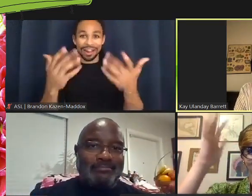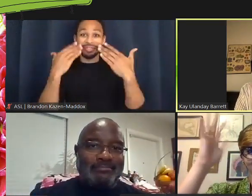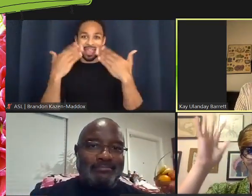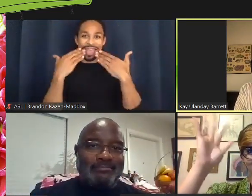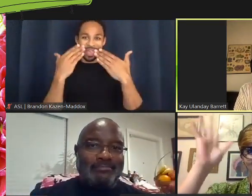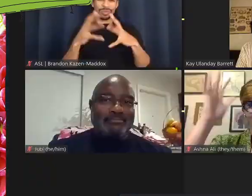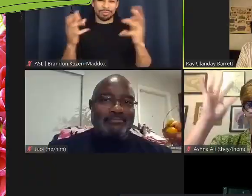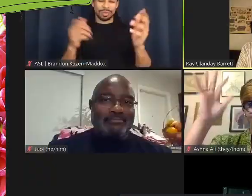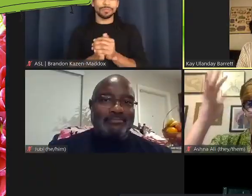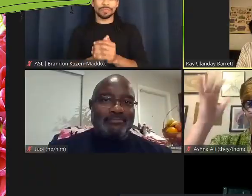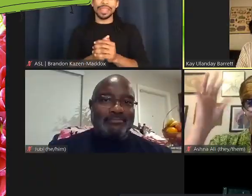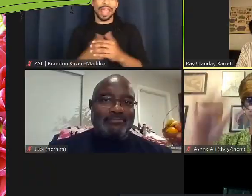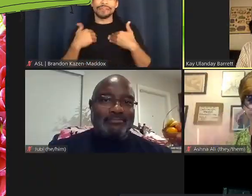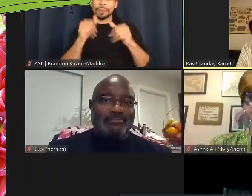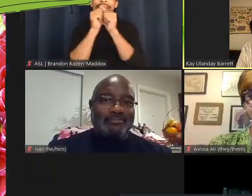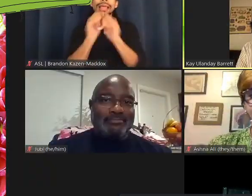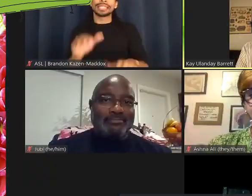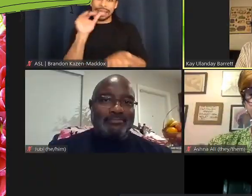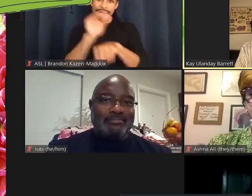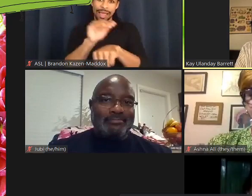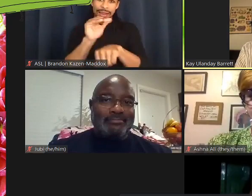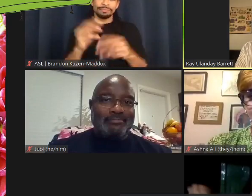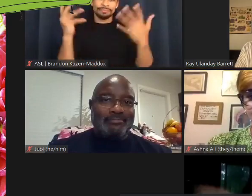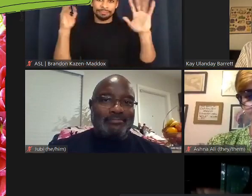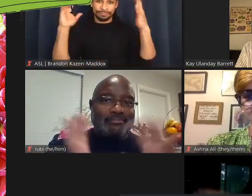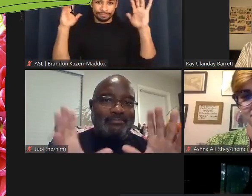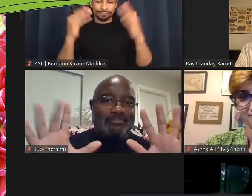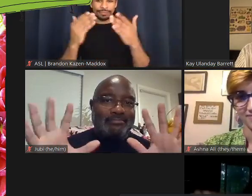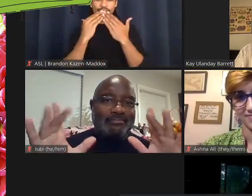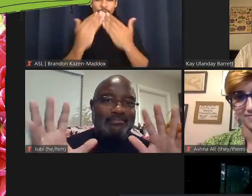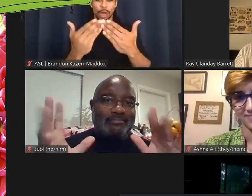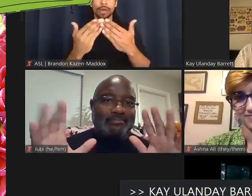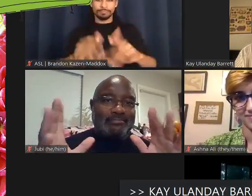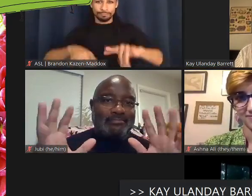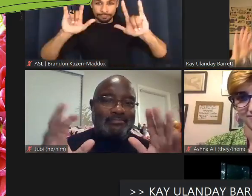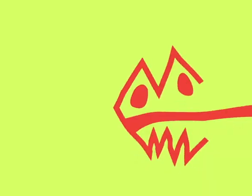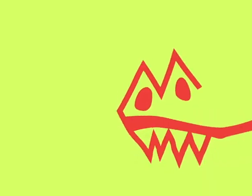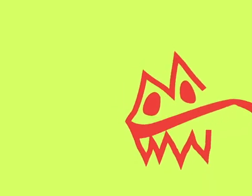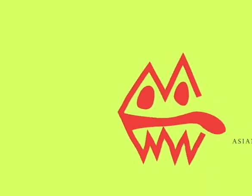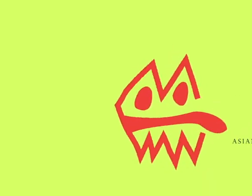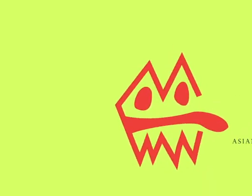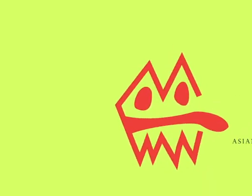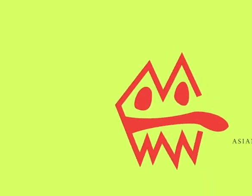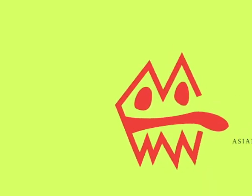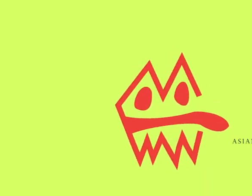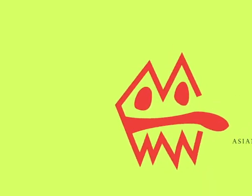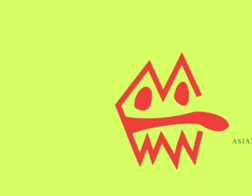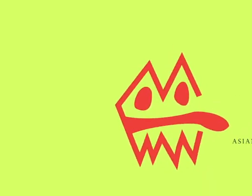everybody. Please have a blessed night. Have a good night. Thank you. Bye-bye.